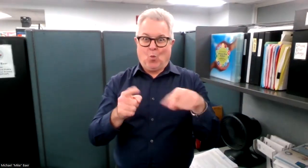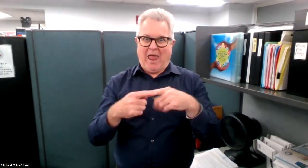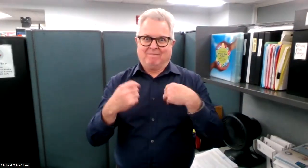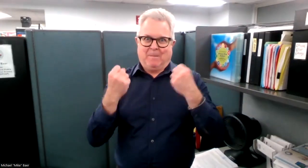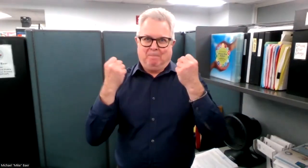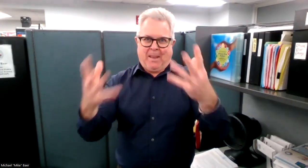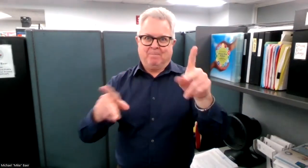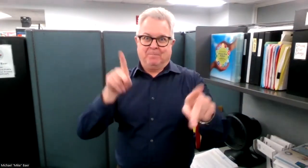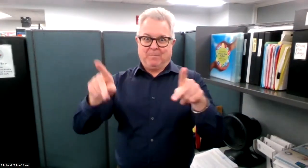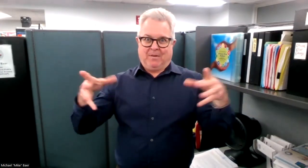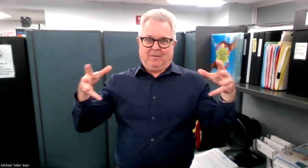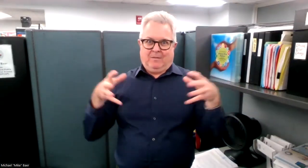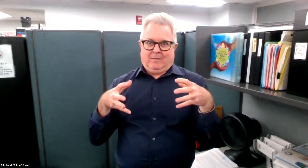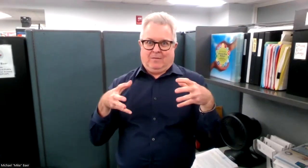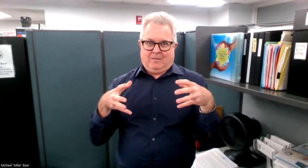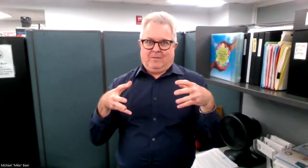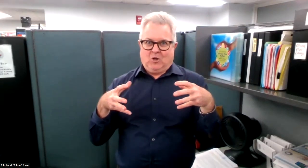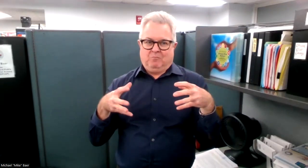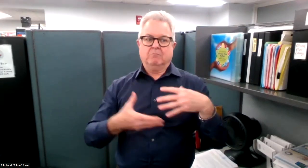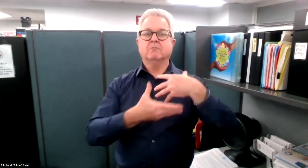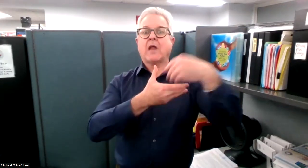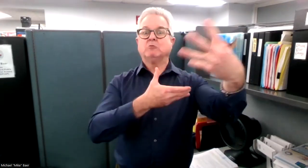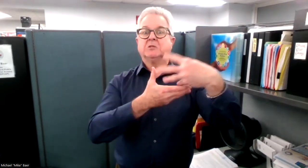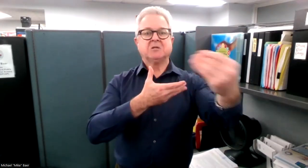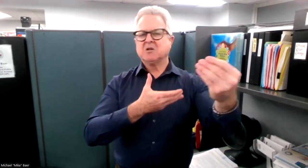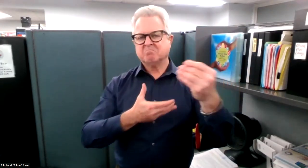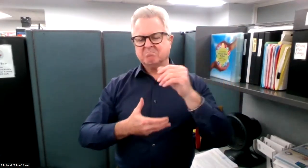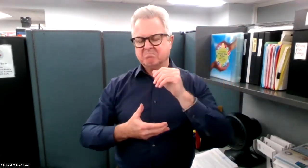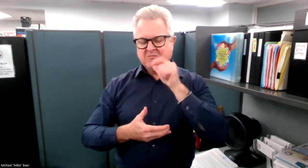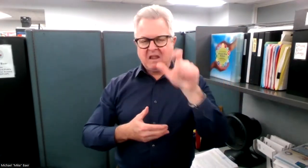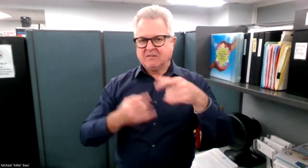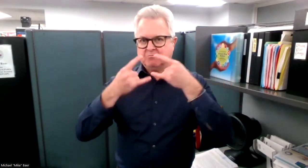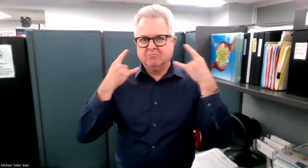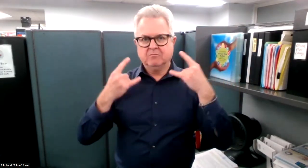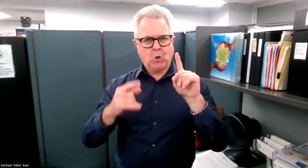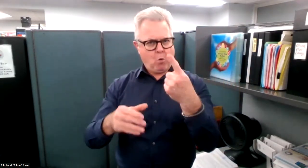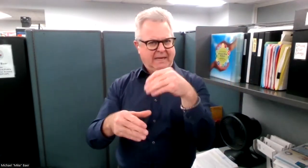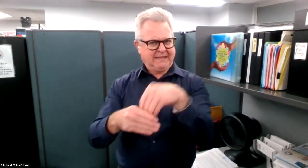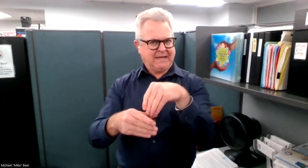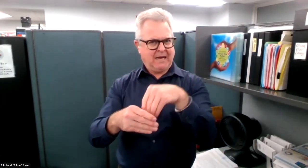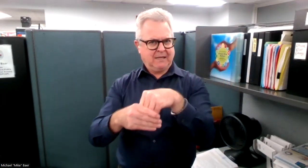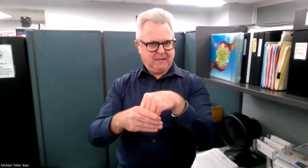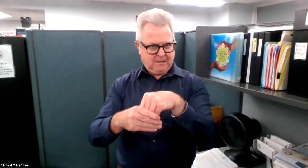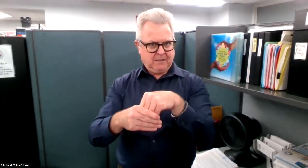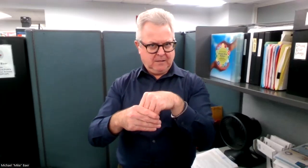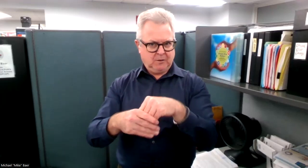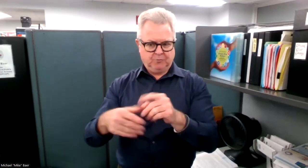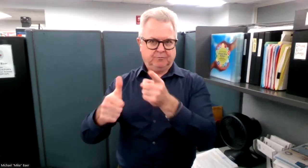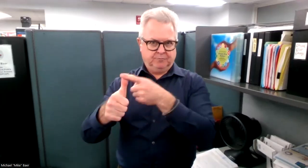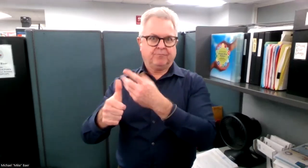others, because many people are going to be congregated in these type of settings. Now, outdoors, you don't have to wear that, and you